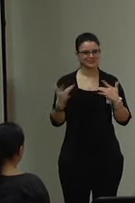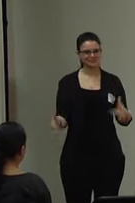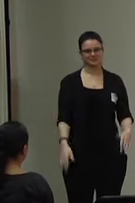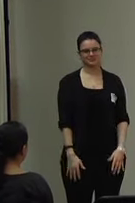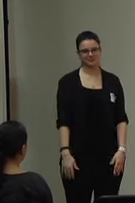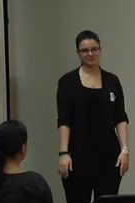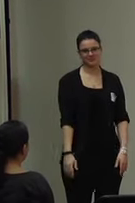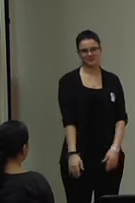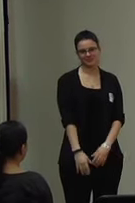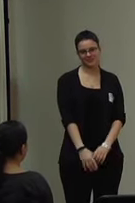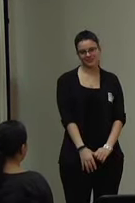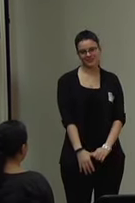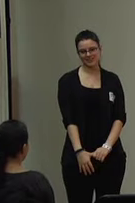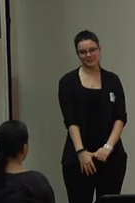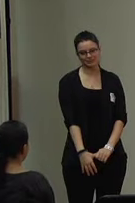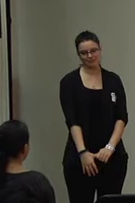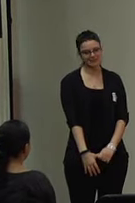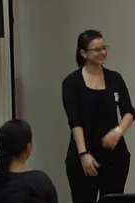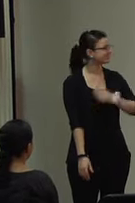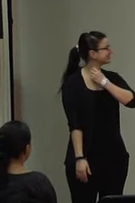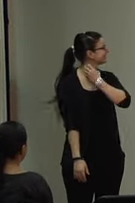And the common brands for